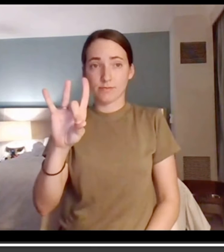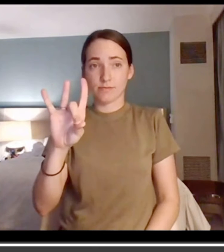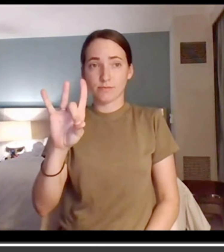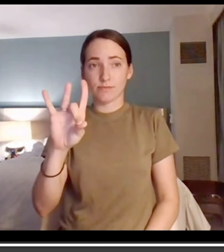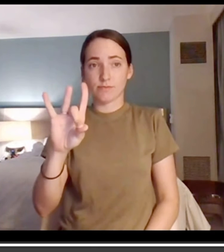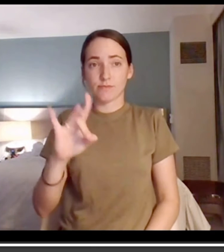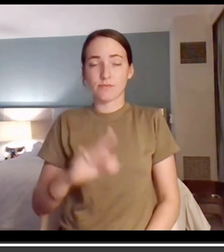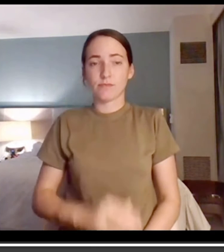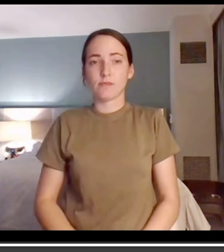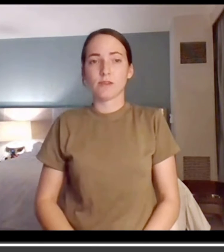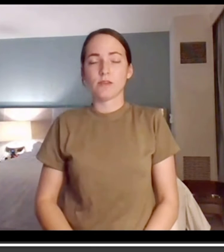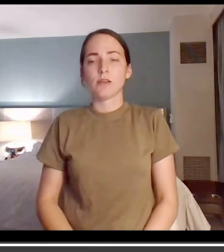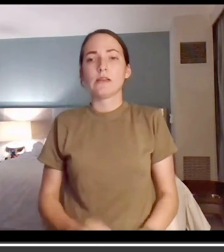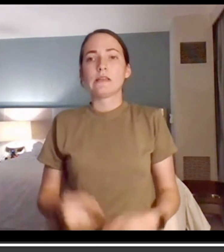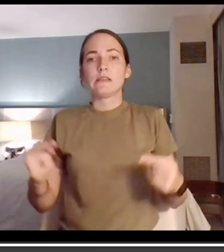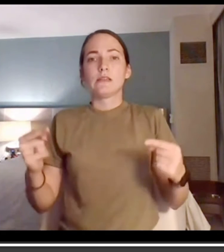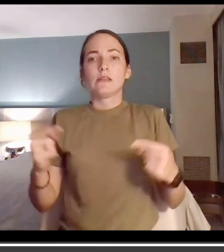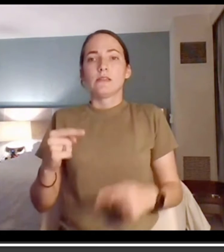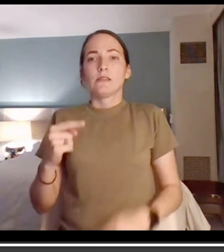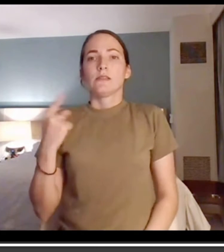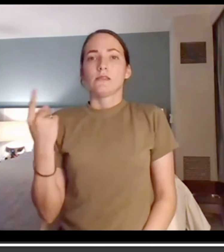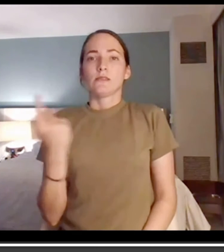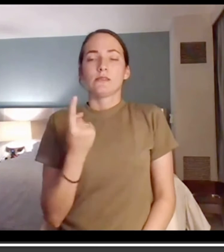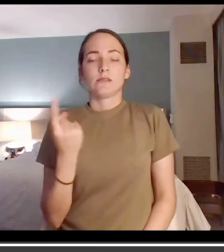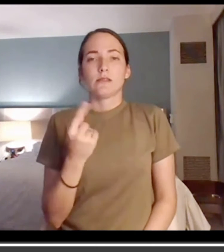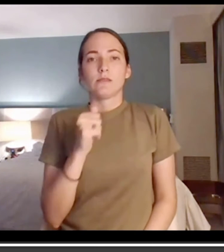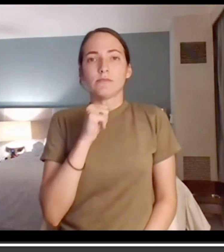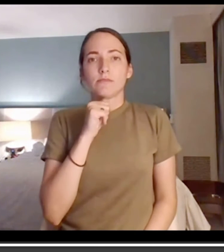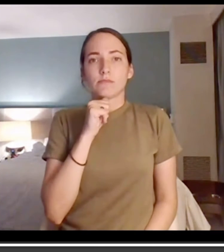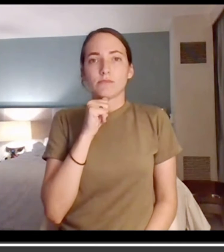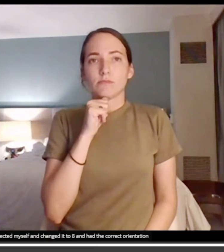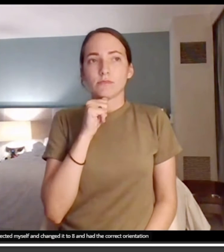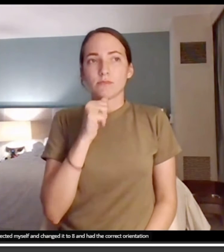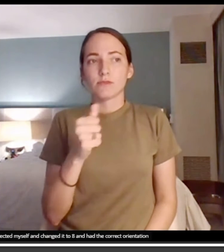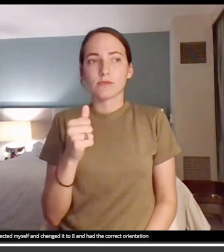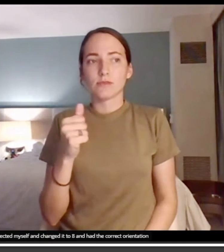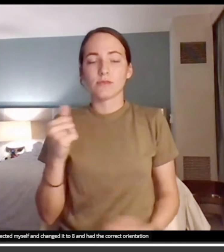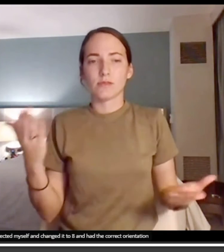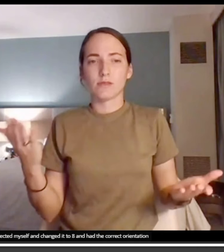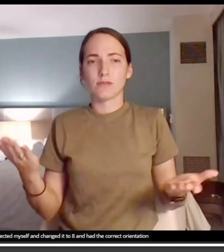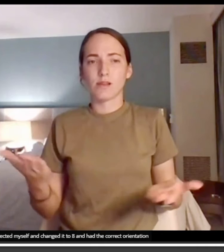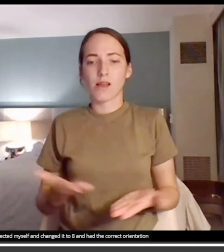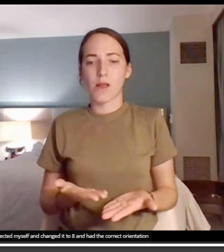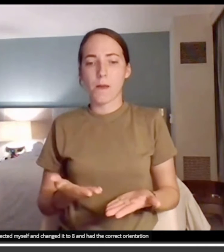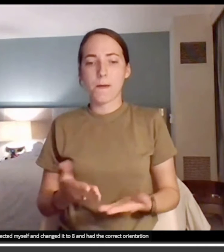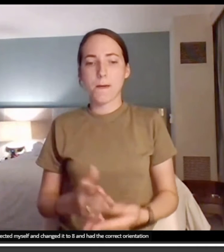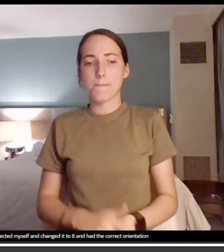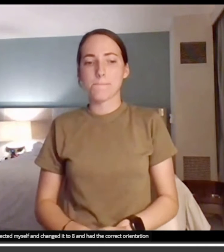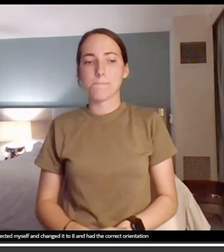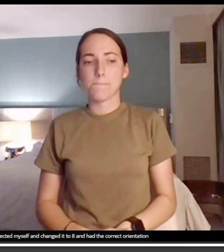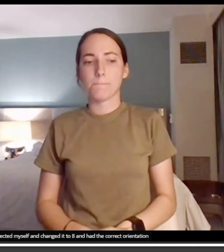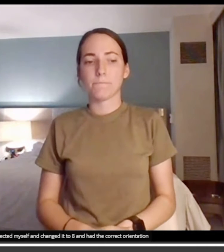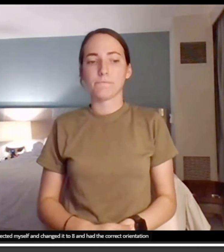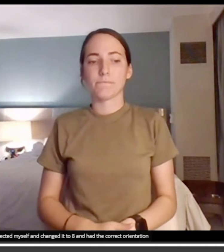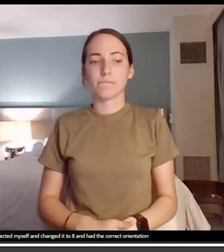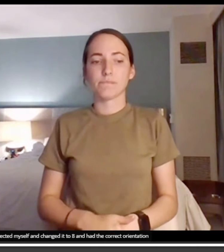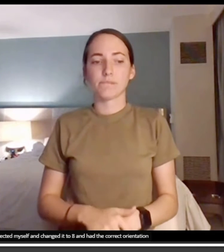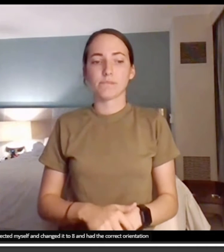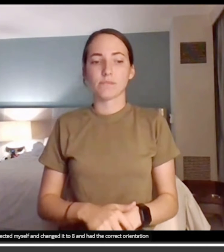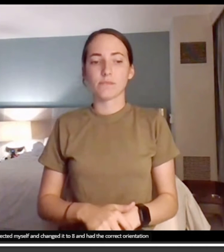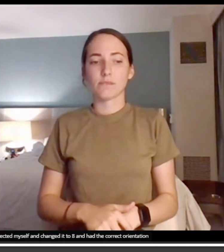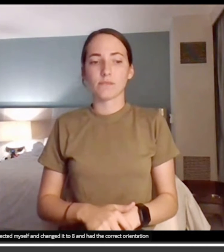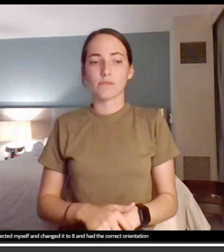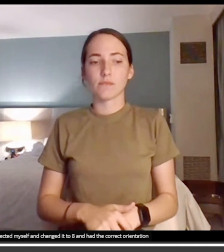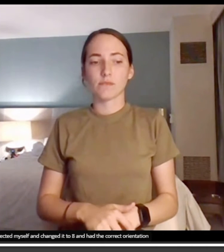that comes from Social Security. This is just reflective of my own experience in getting people approved for disability cases over the last